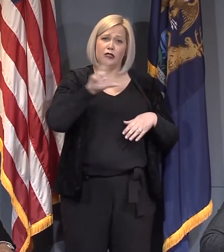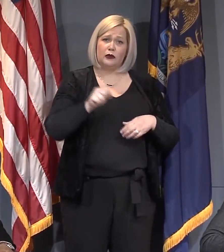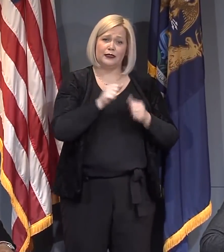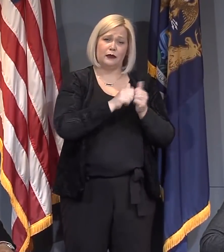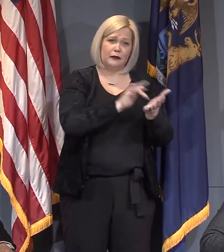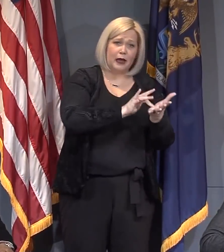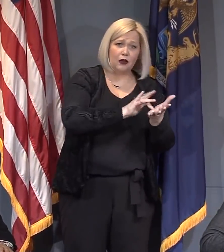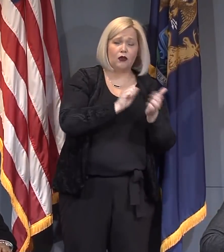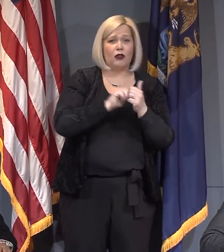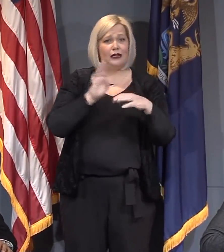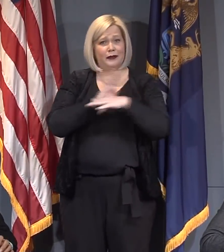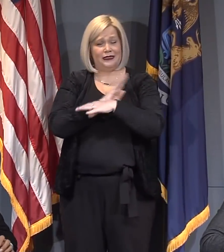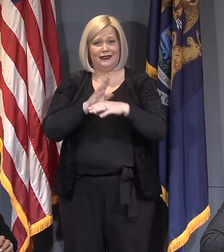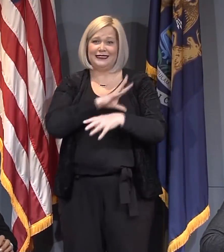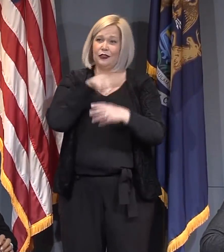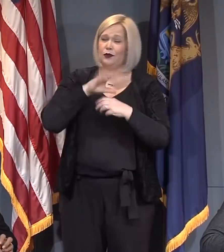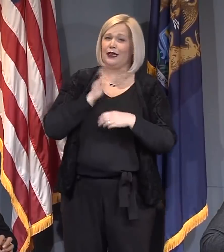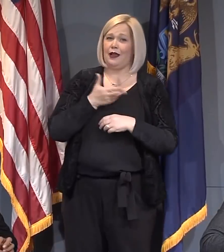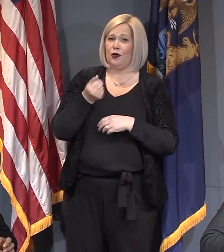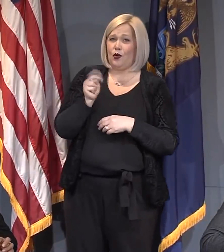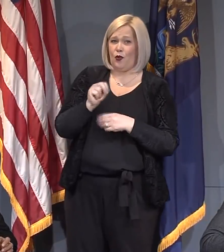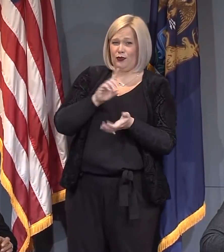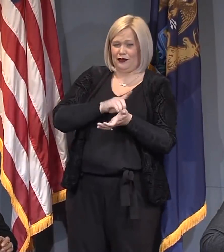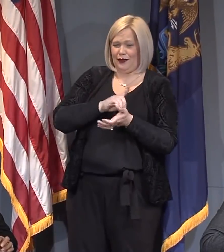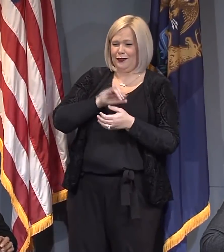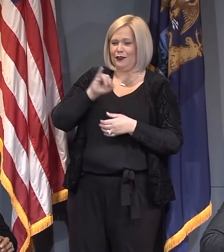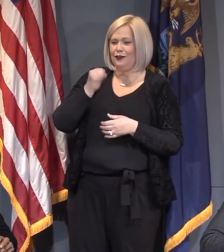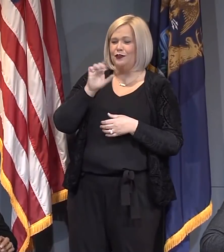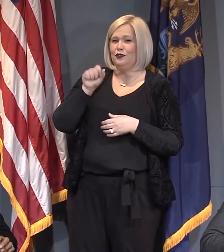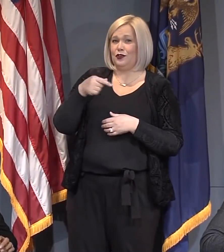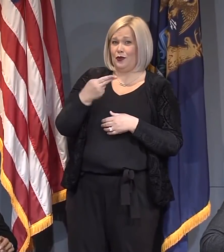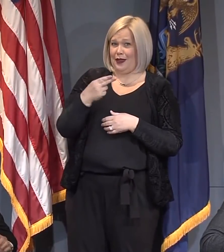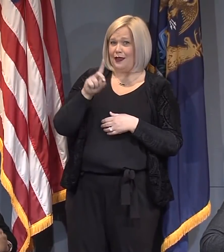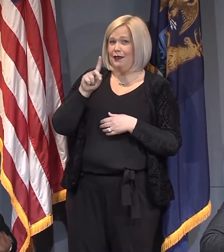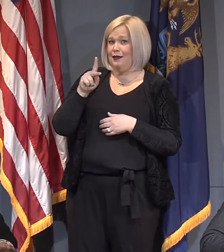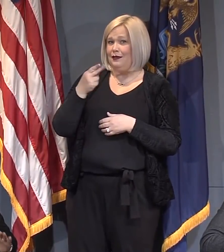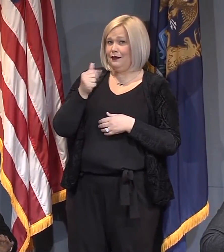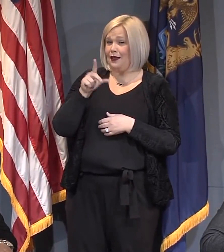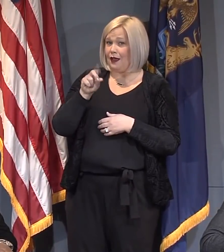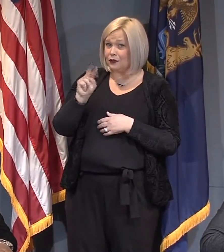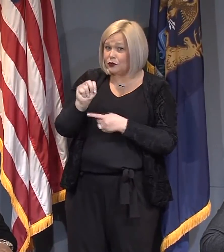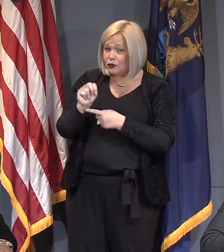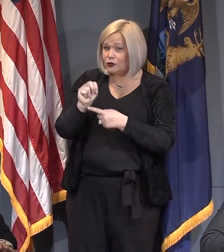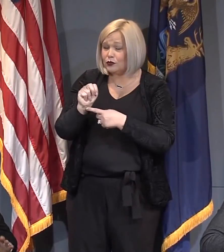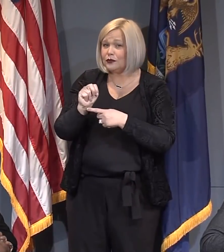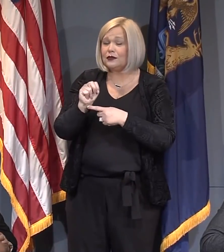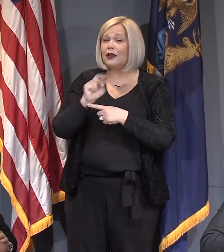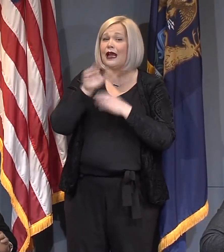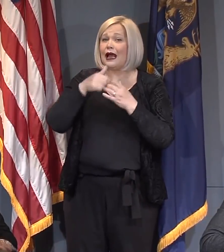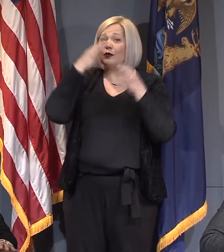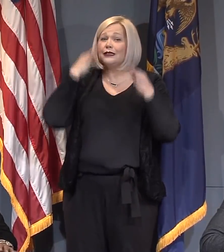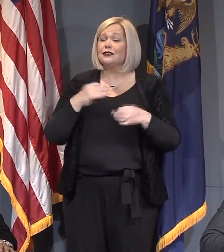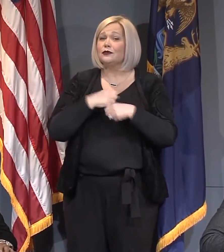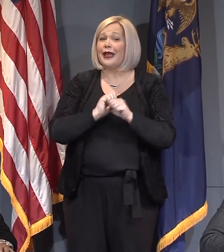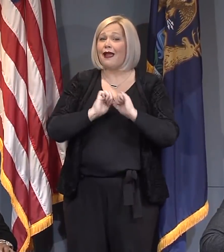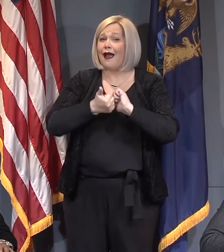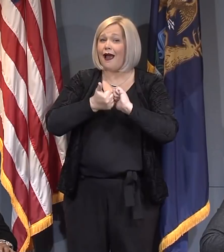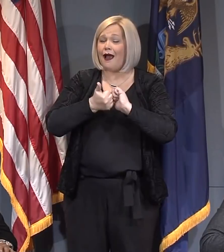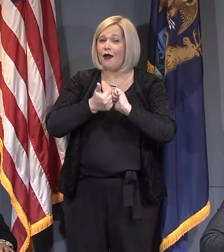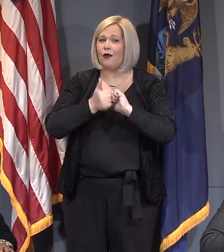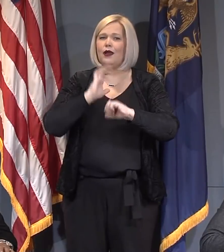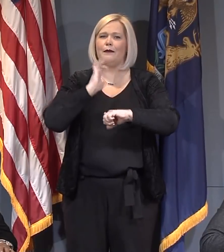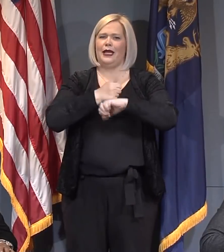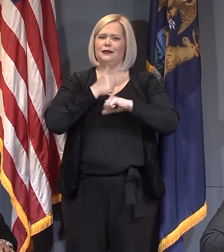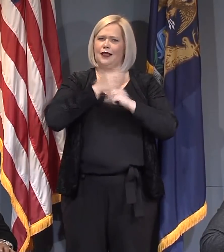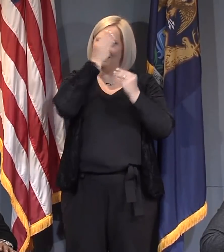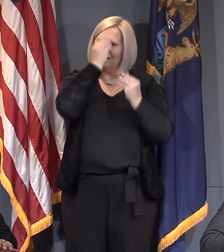including our own Dr. Janae Caldoun. We will work with fact-based, data-driven approach